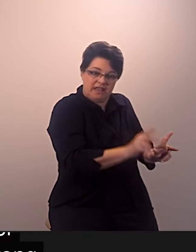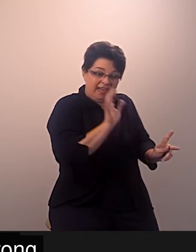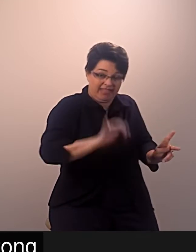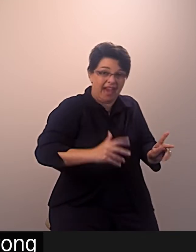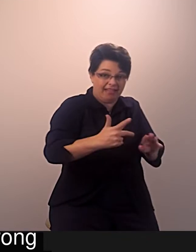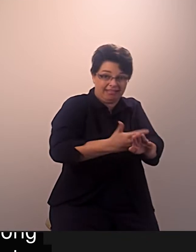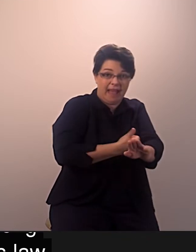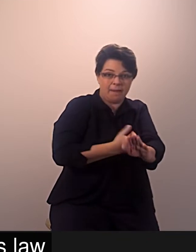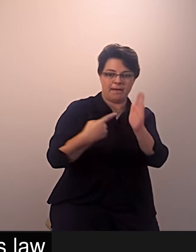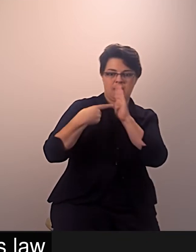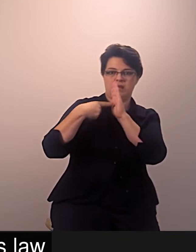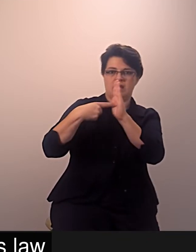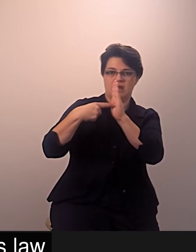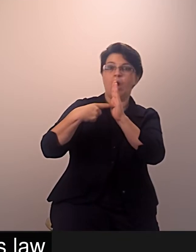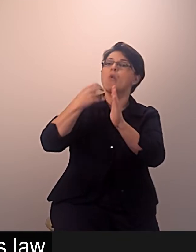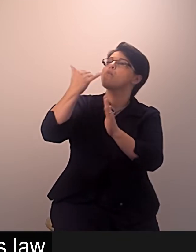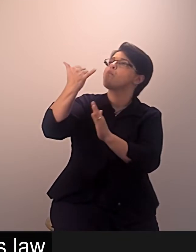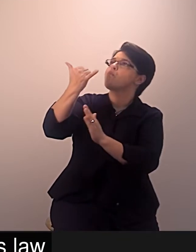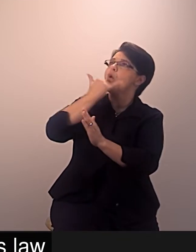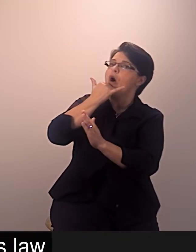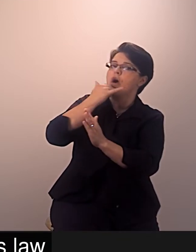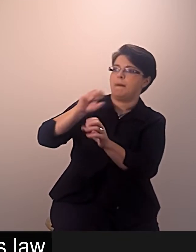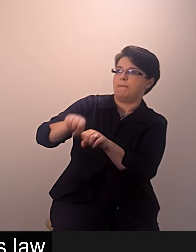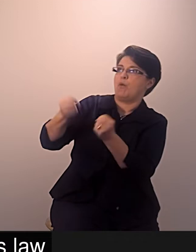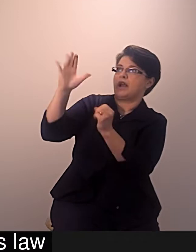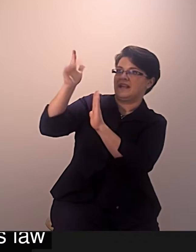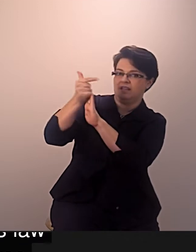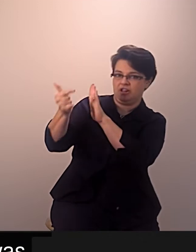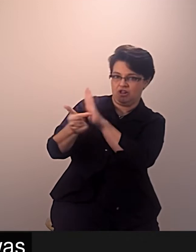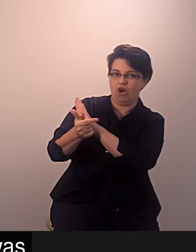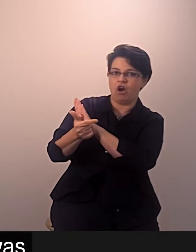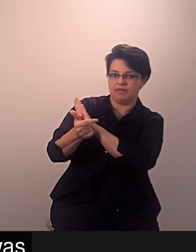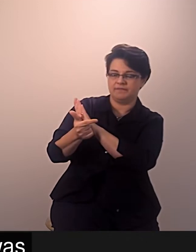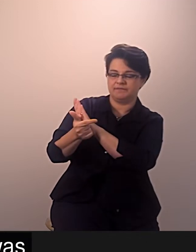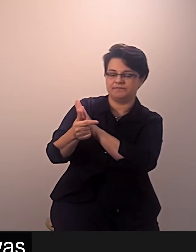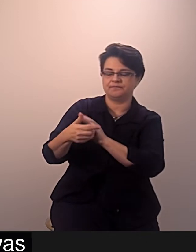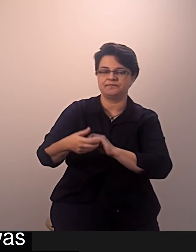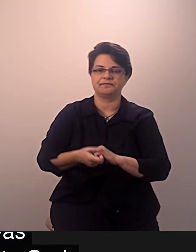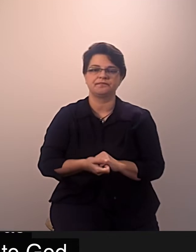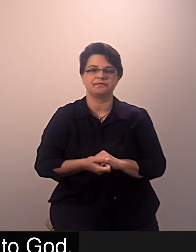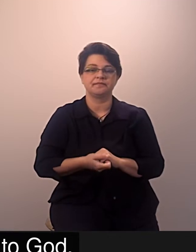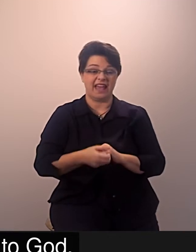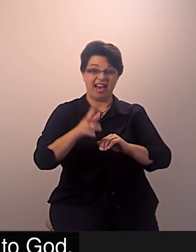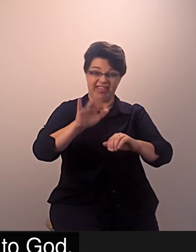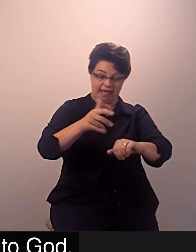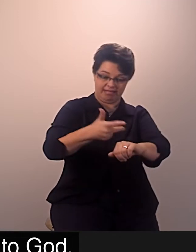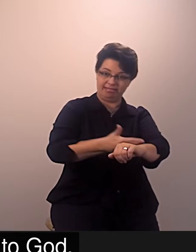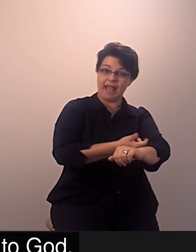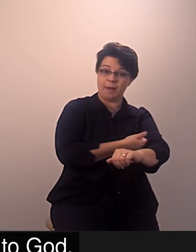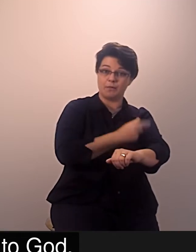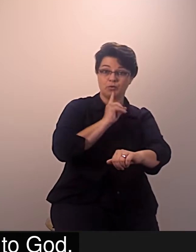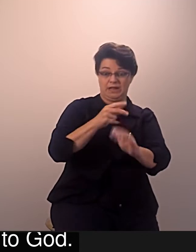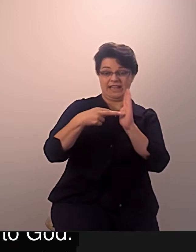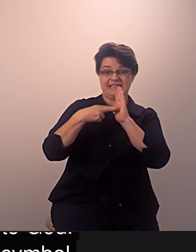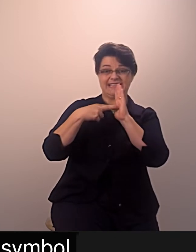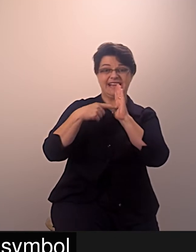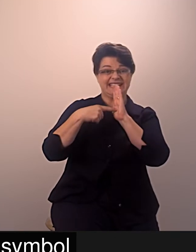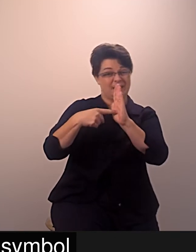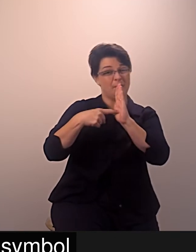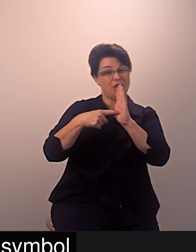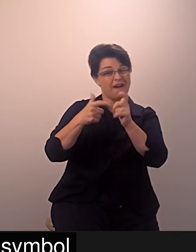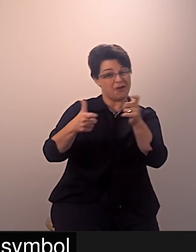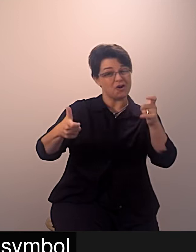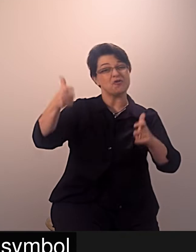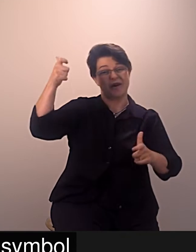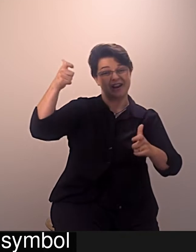law and that it was very displeasing to God. The lamb was a symbol of a much greater sacrifice that